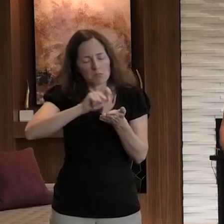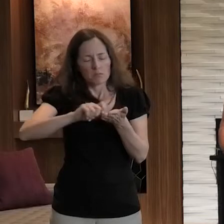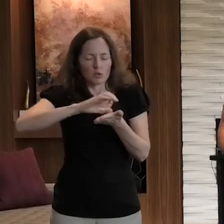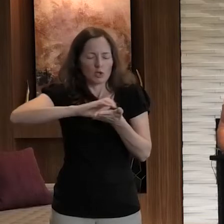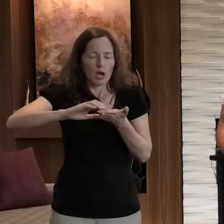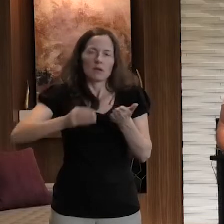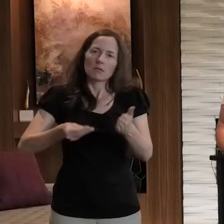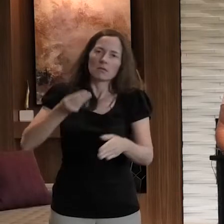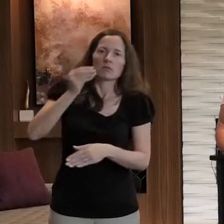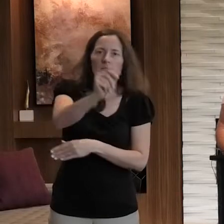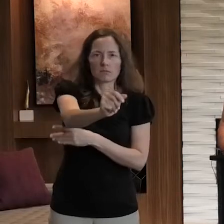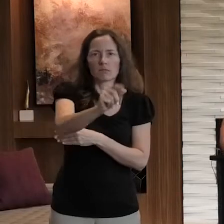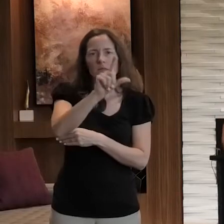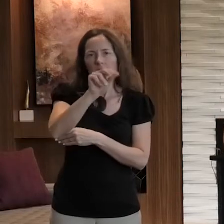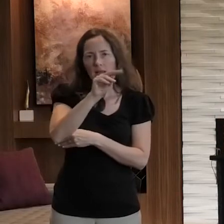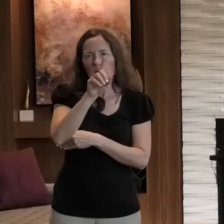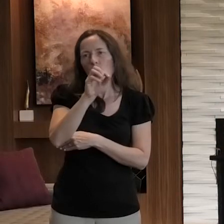landlords.